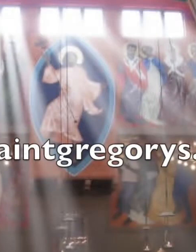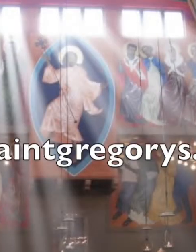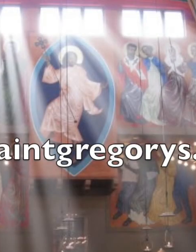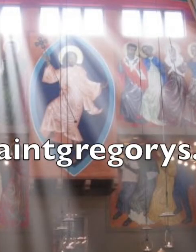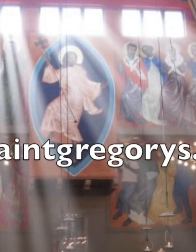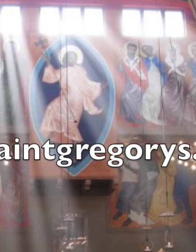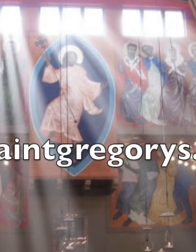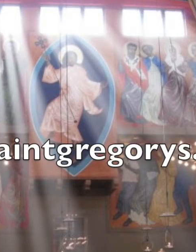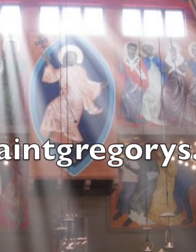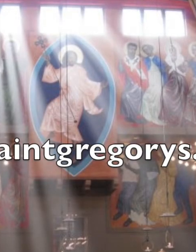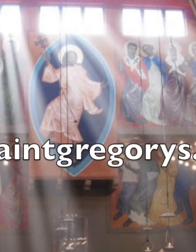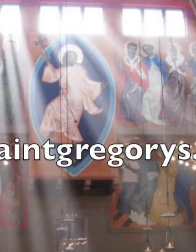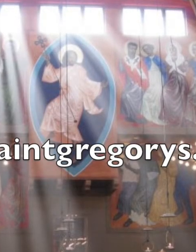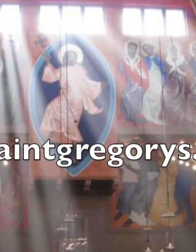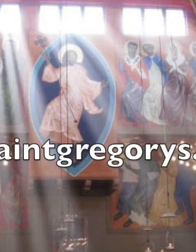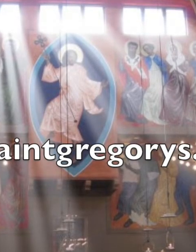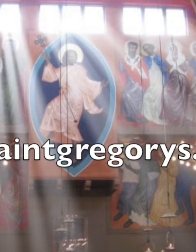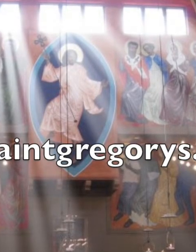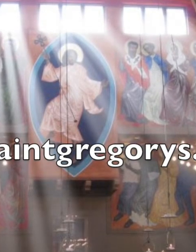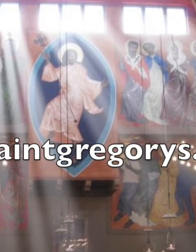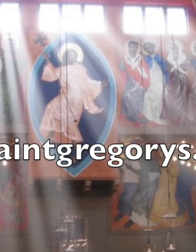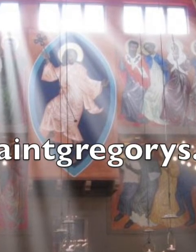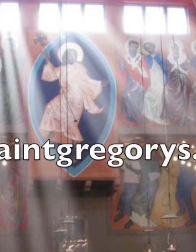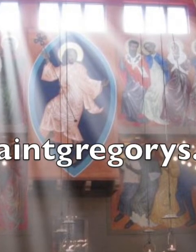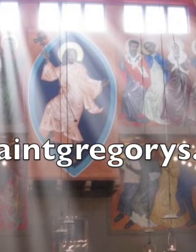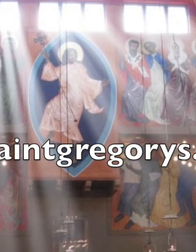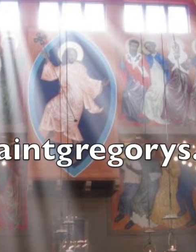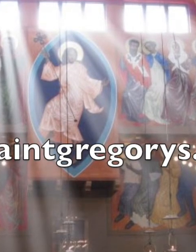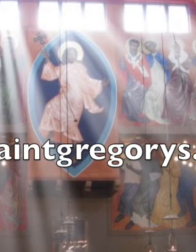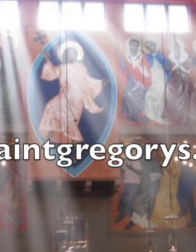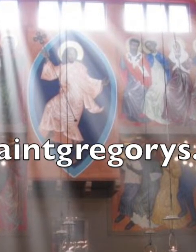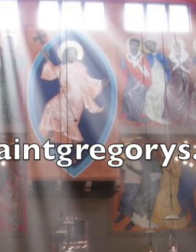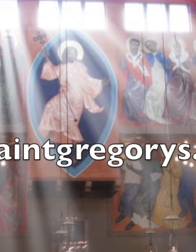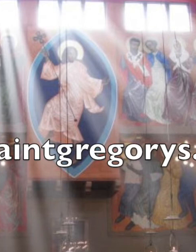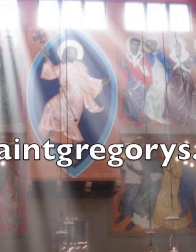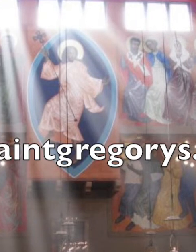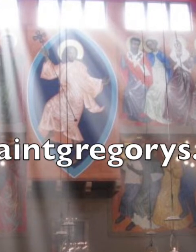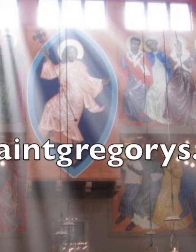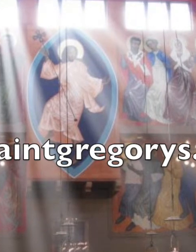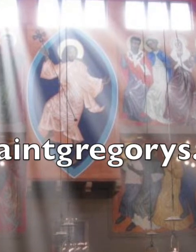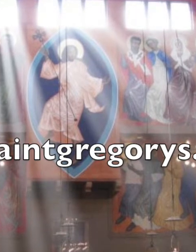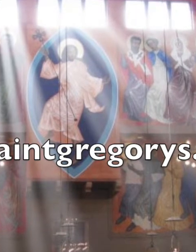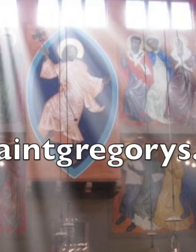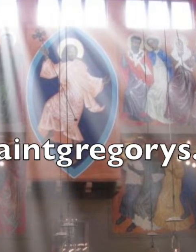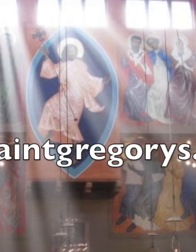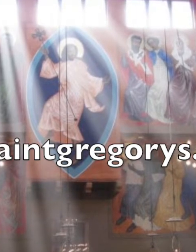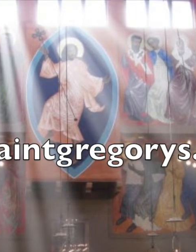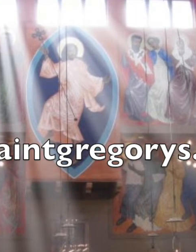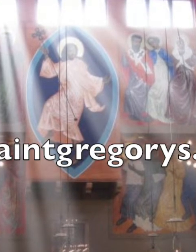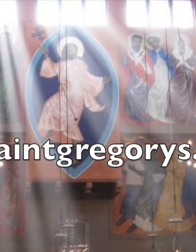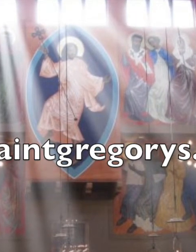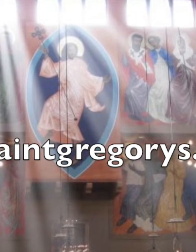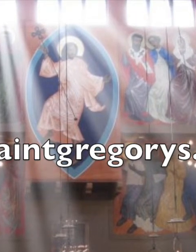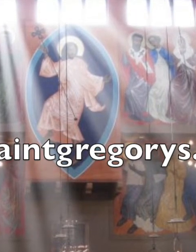Great. Now go back and practice the whole prayer again with the song. Keep practicing, and remember, there's no